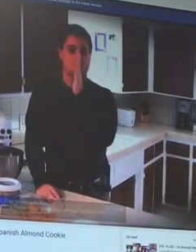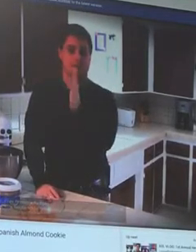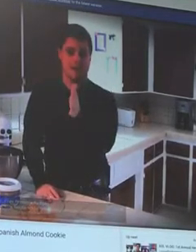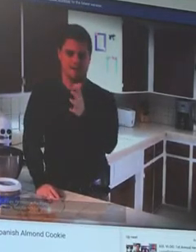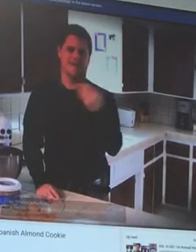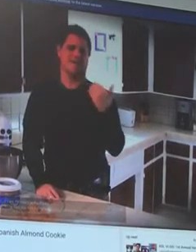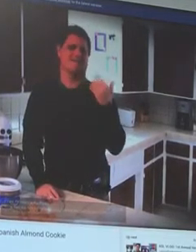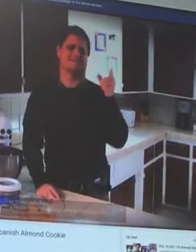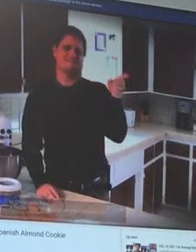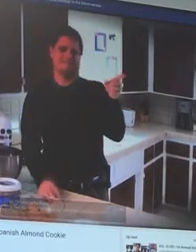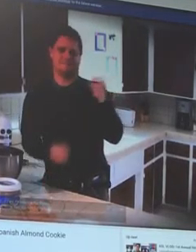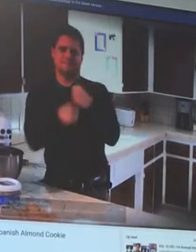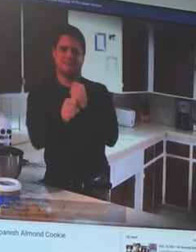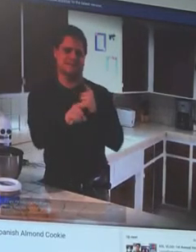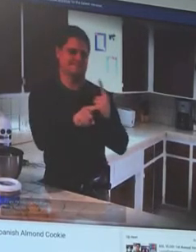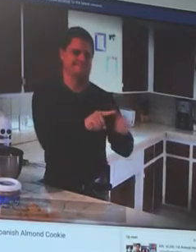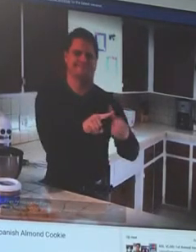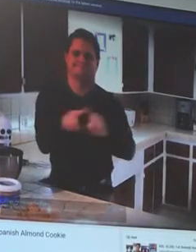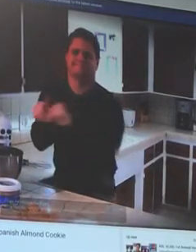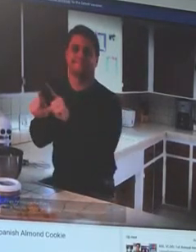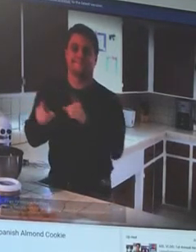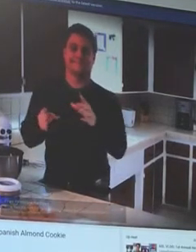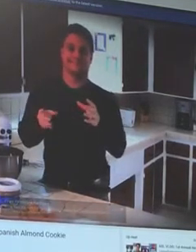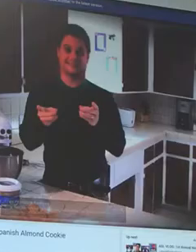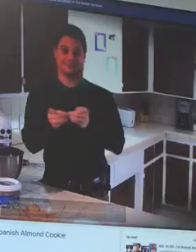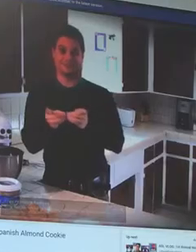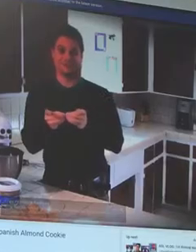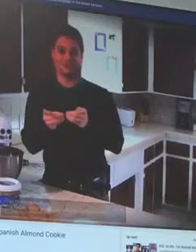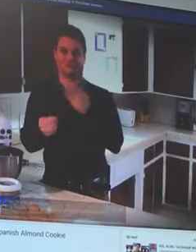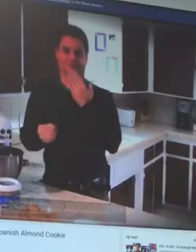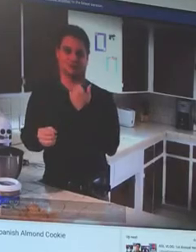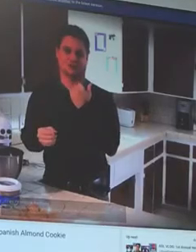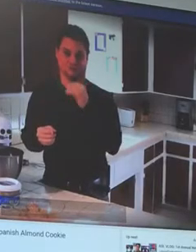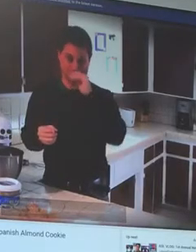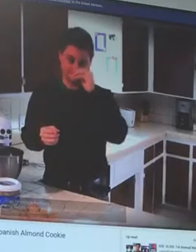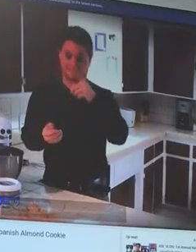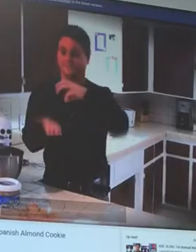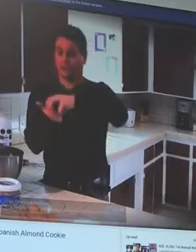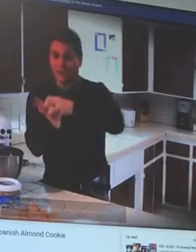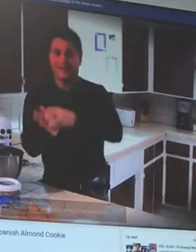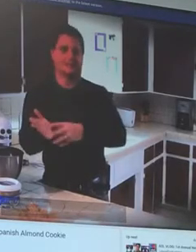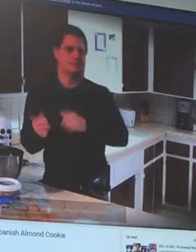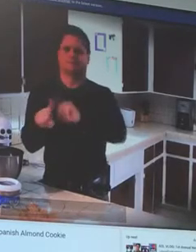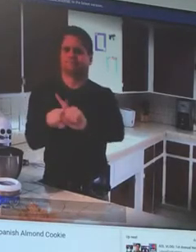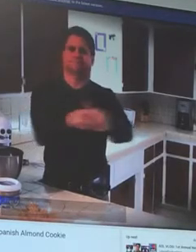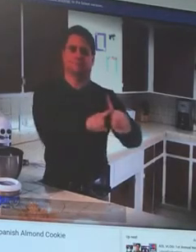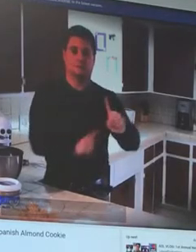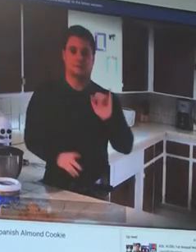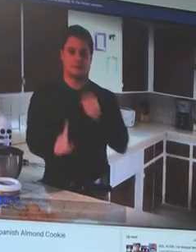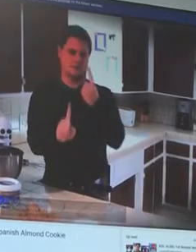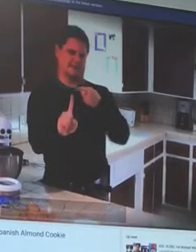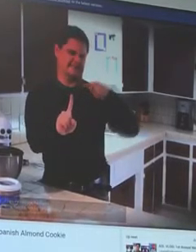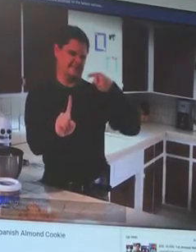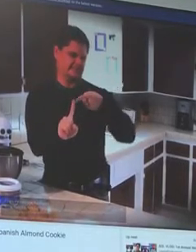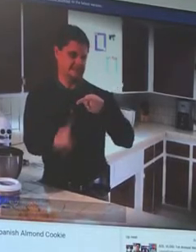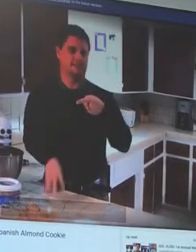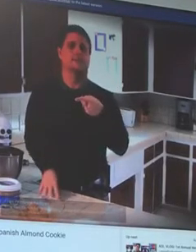from when I was growing up. Now, my grandmother was great in the kitchen, and she always made lots of different desserts. Oh, cookies,